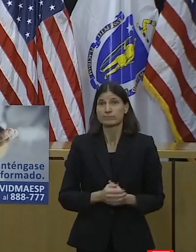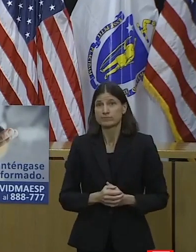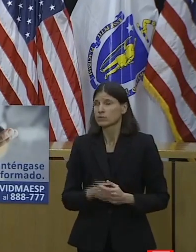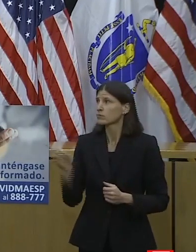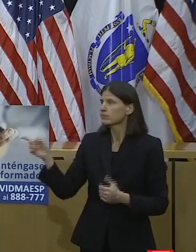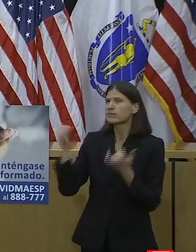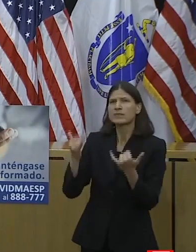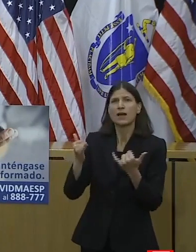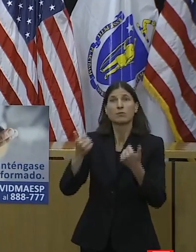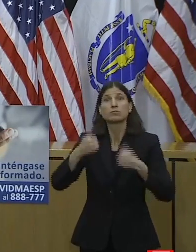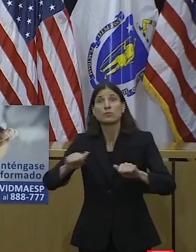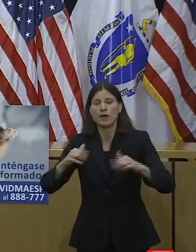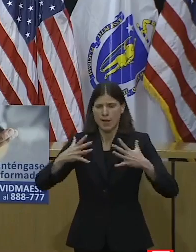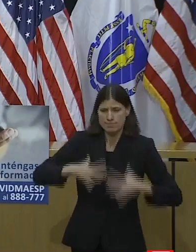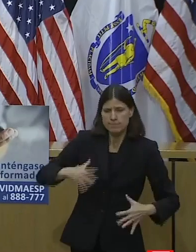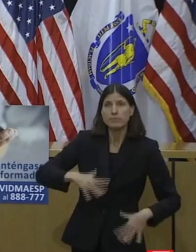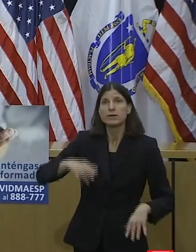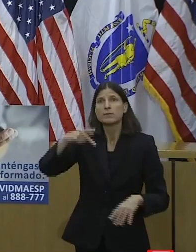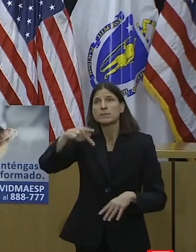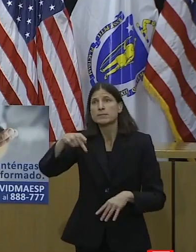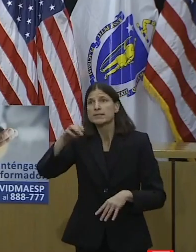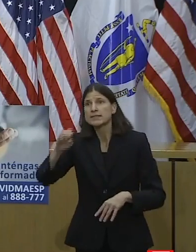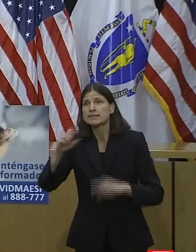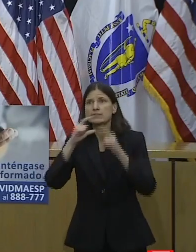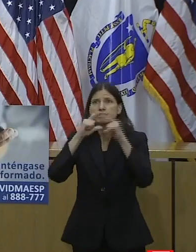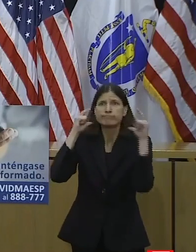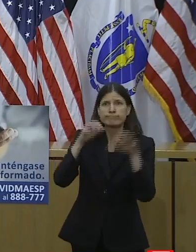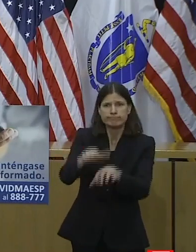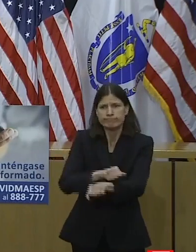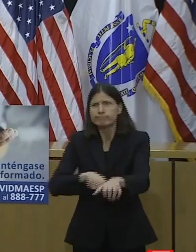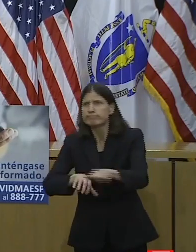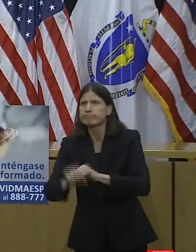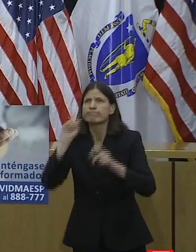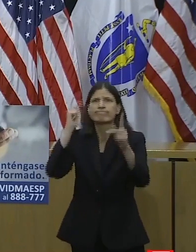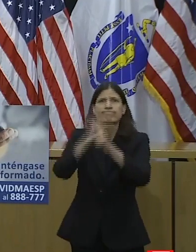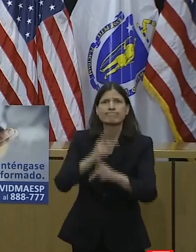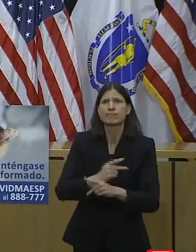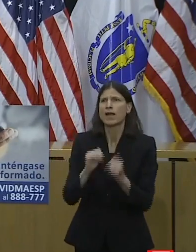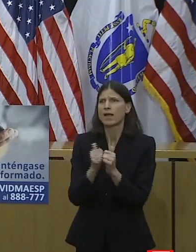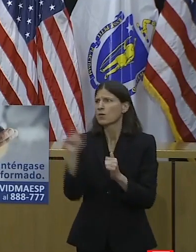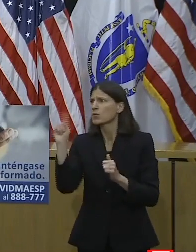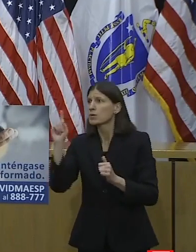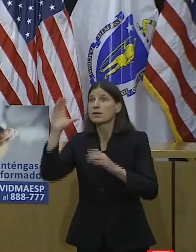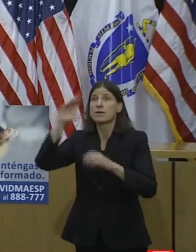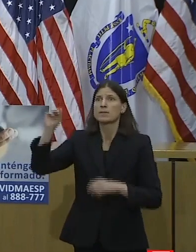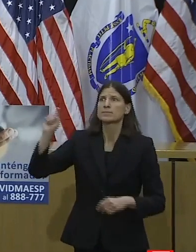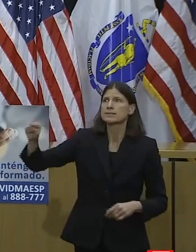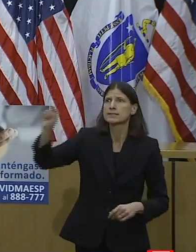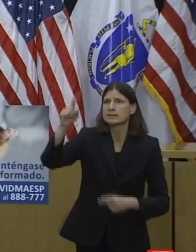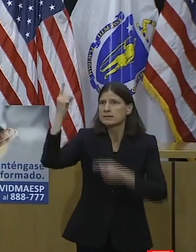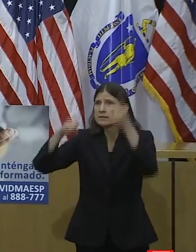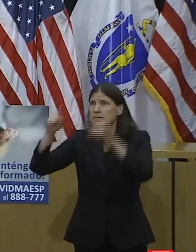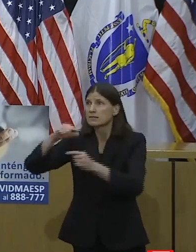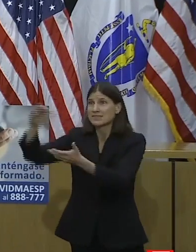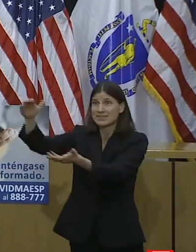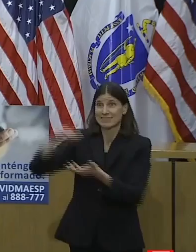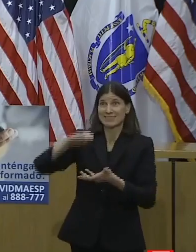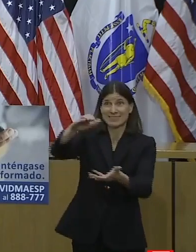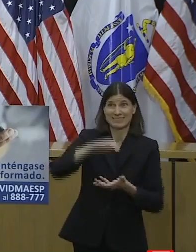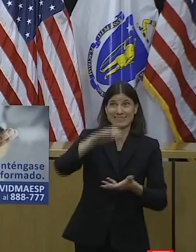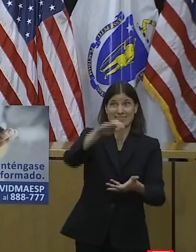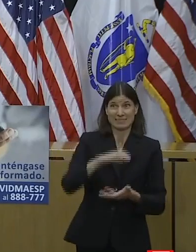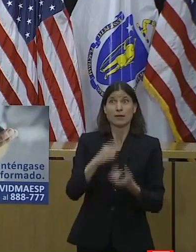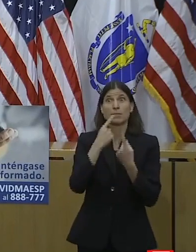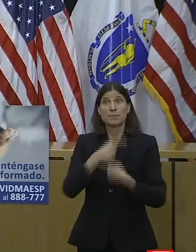working with state and local partners, has helped distribute over 3.7 million pieces of PPE to hospitals,